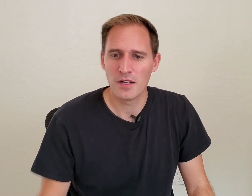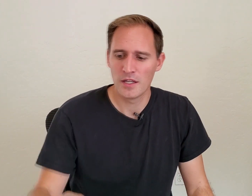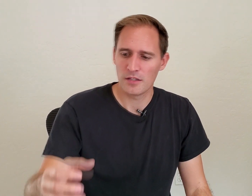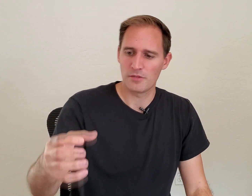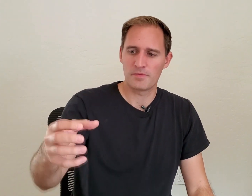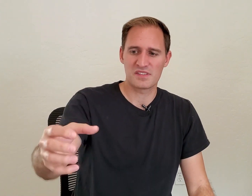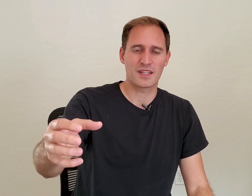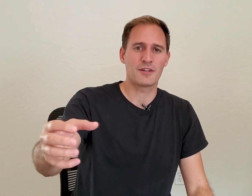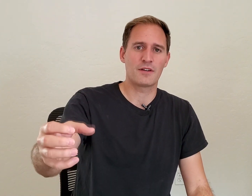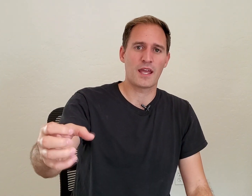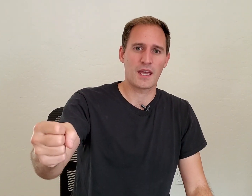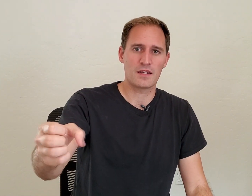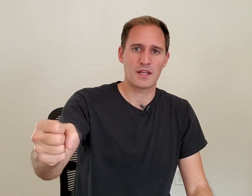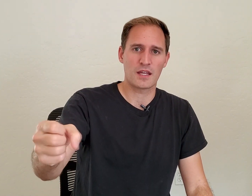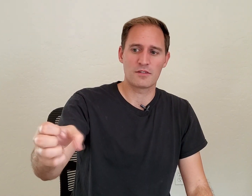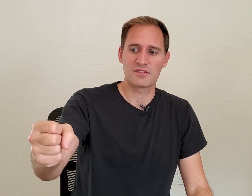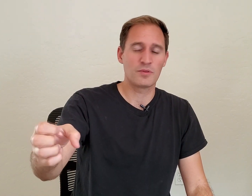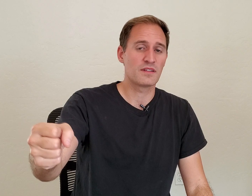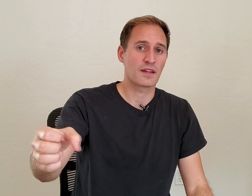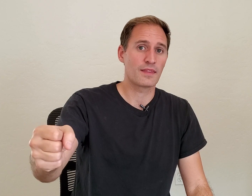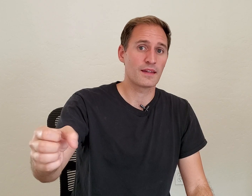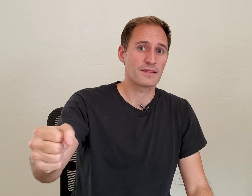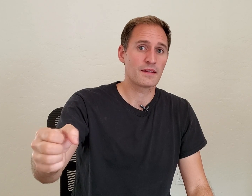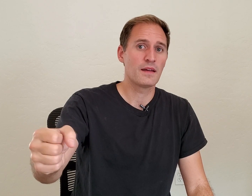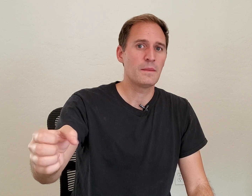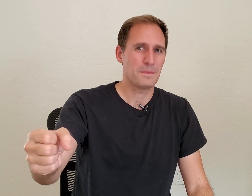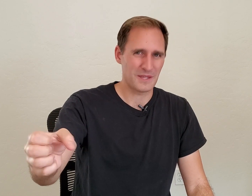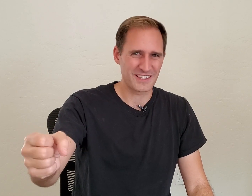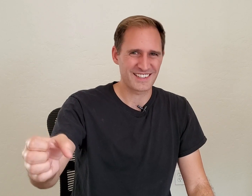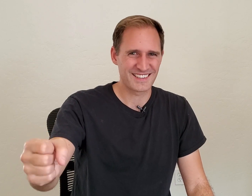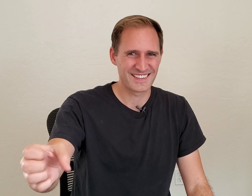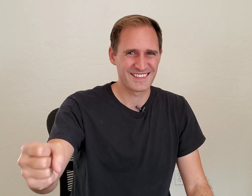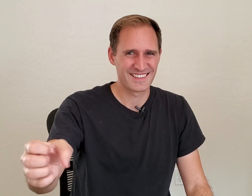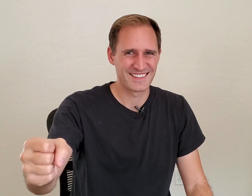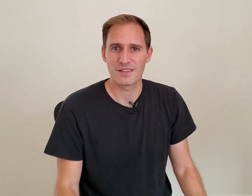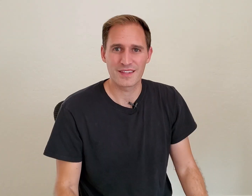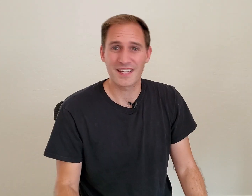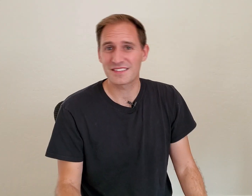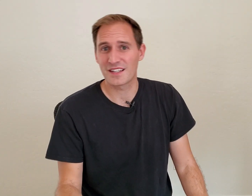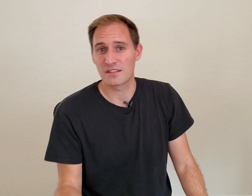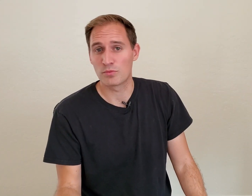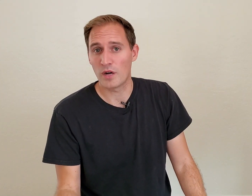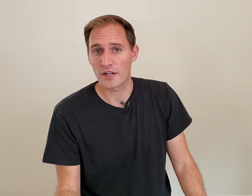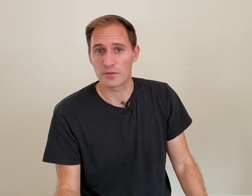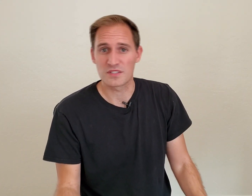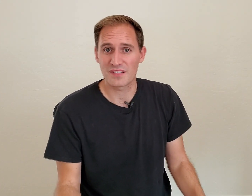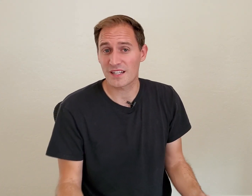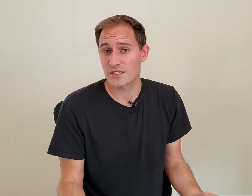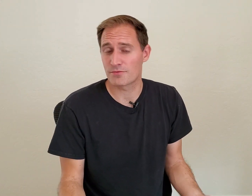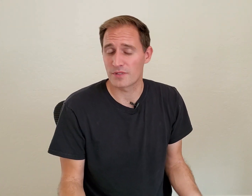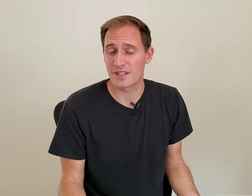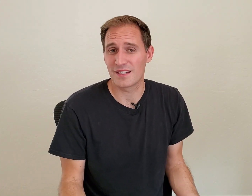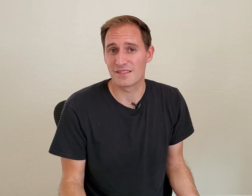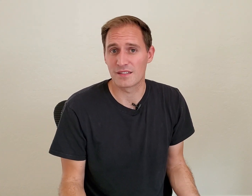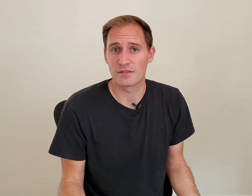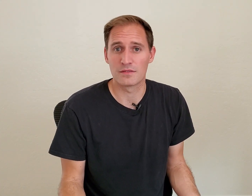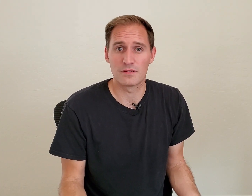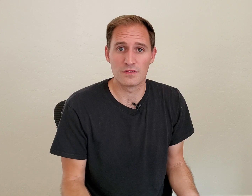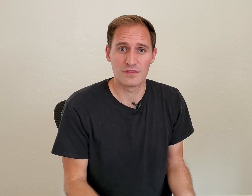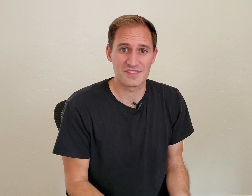You stick out your hand and you squeeze like this. Milk. The next sign is water, which is actually really easy to sign